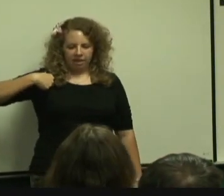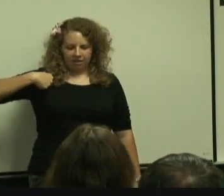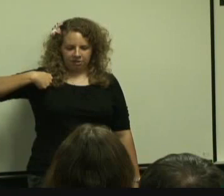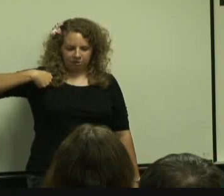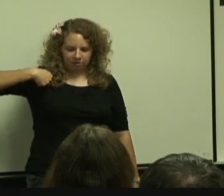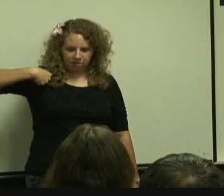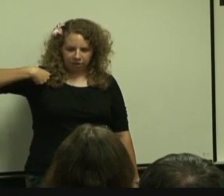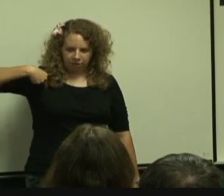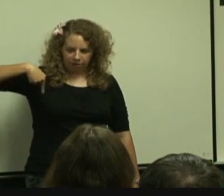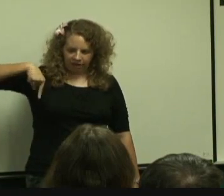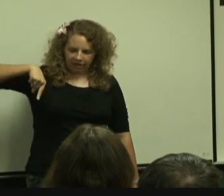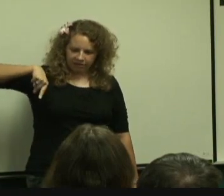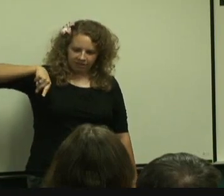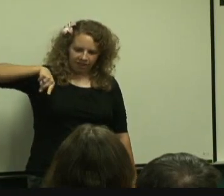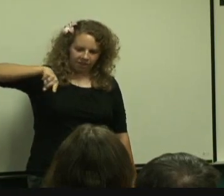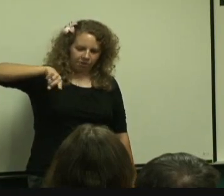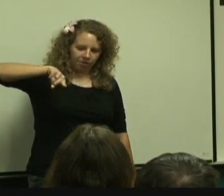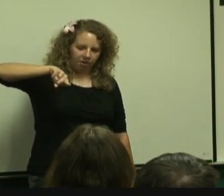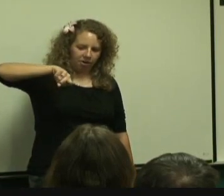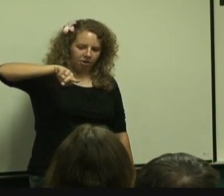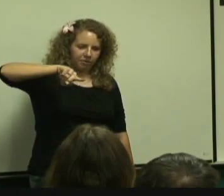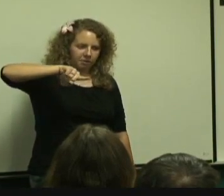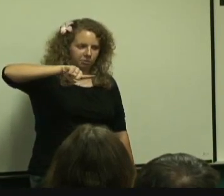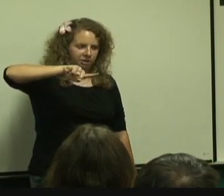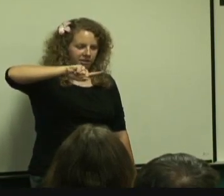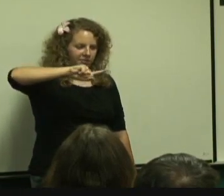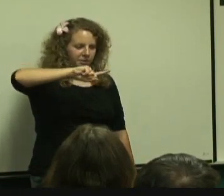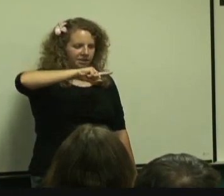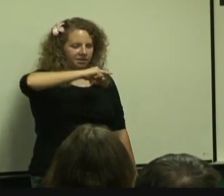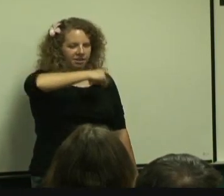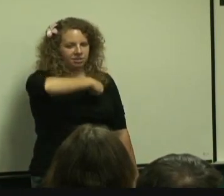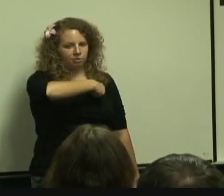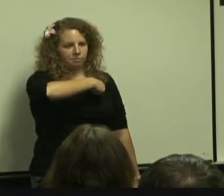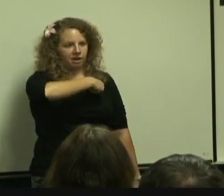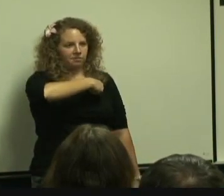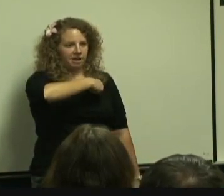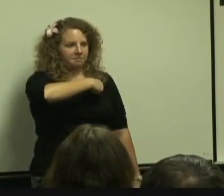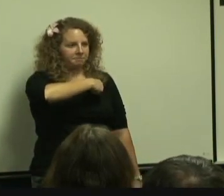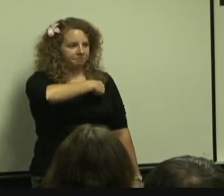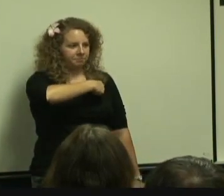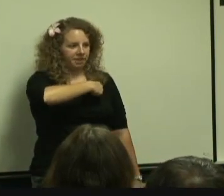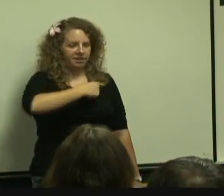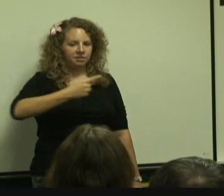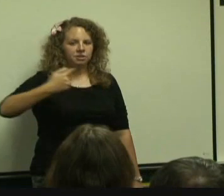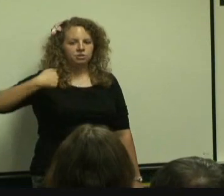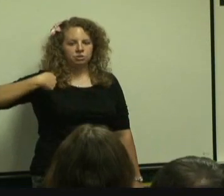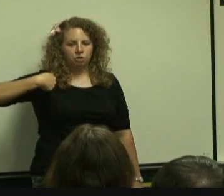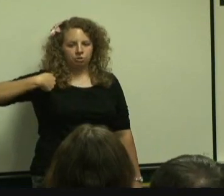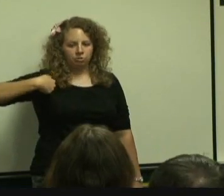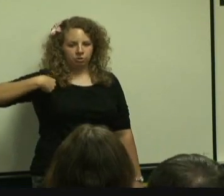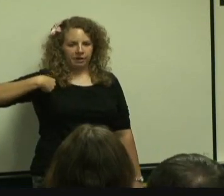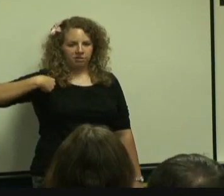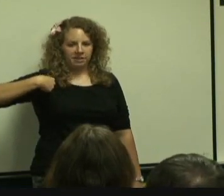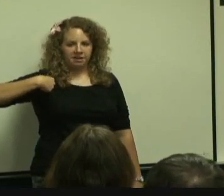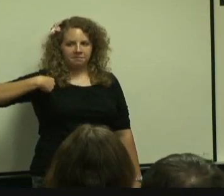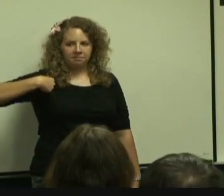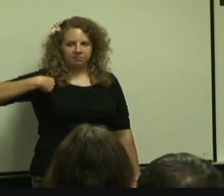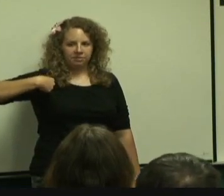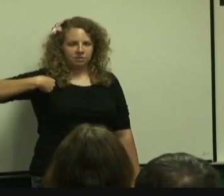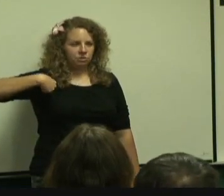and then you're going to go like, it's like going all the way up, pointing to everybody, and then going back over here. Okay? So go back over here. So